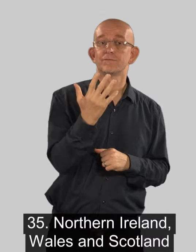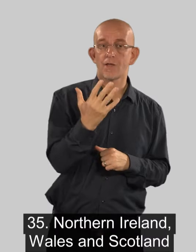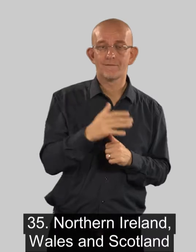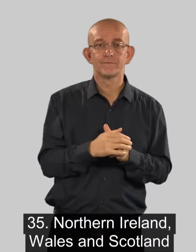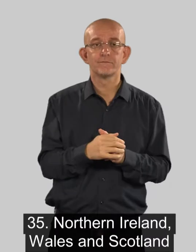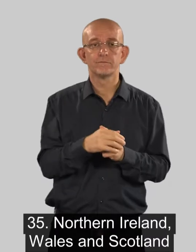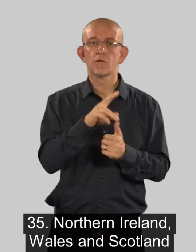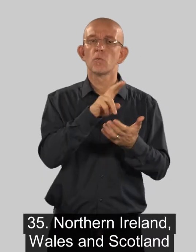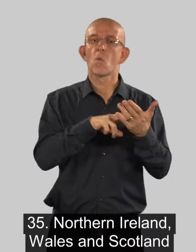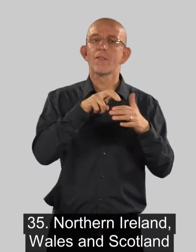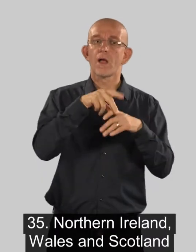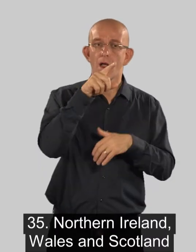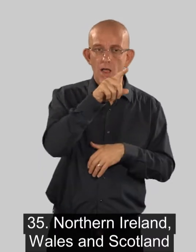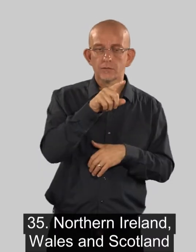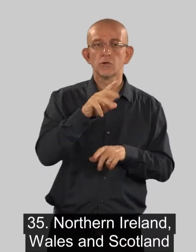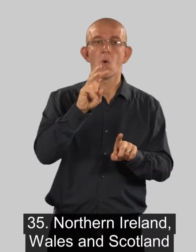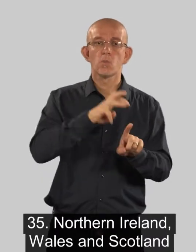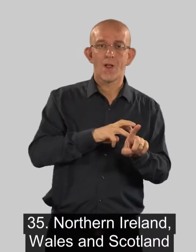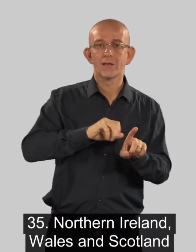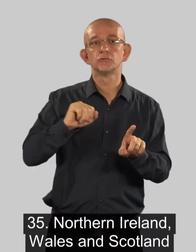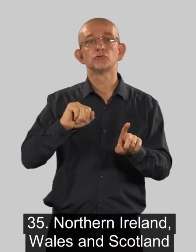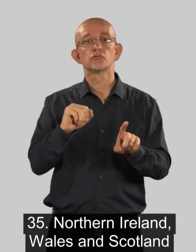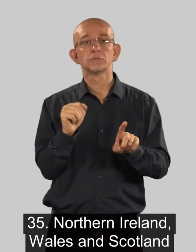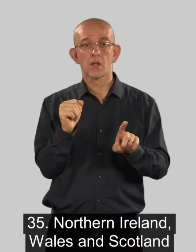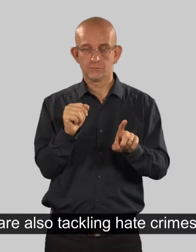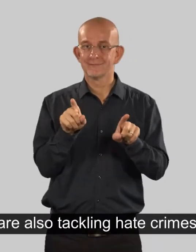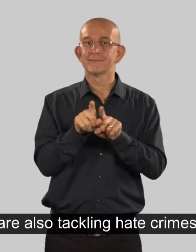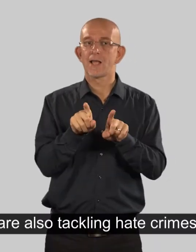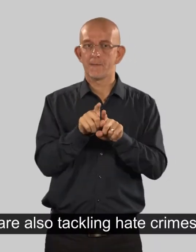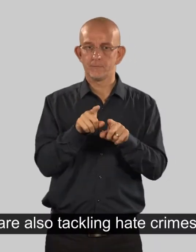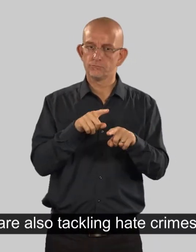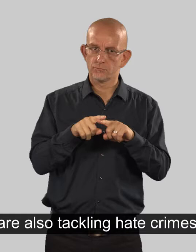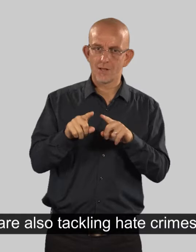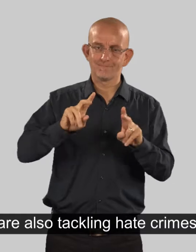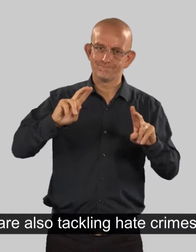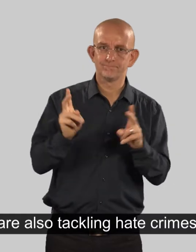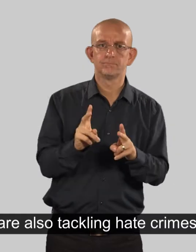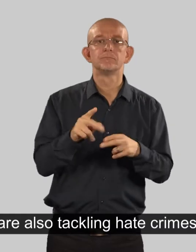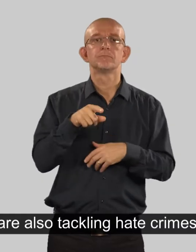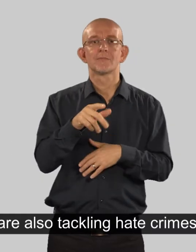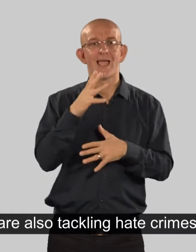35. Northern Ireland, Wales and Scotland are also tackling hate crimes.